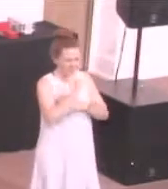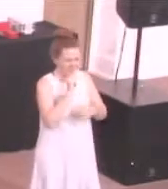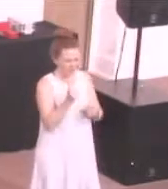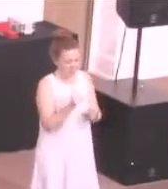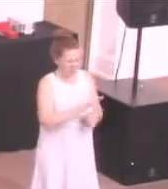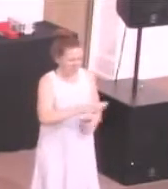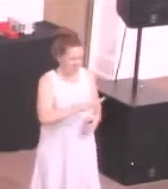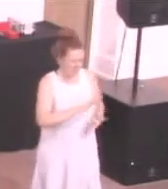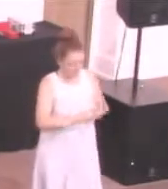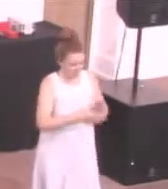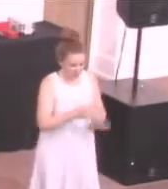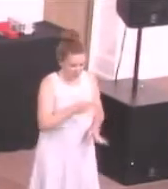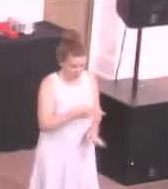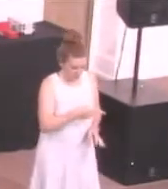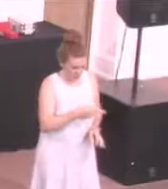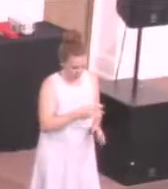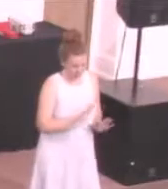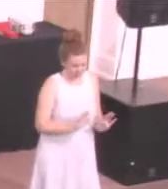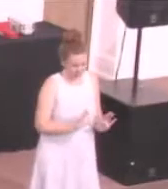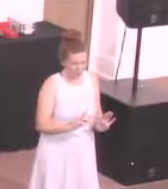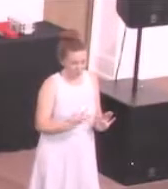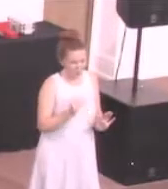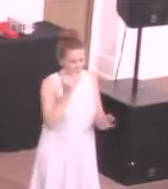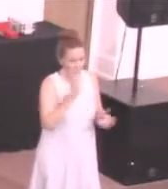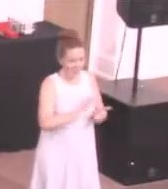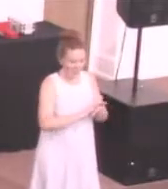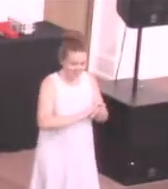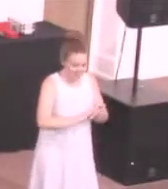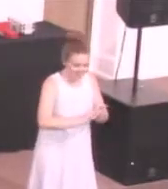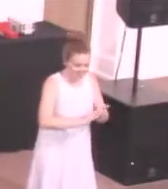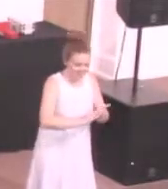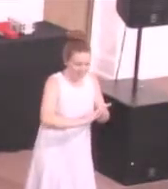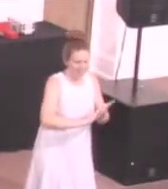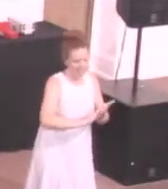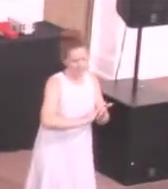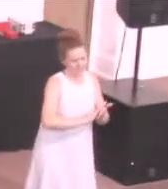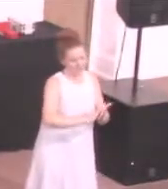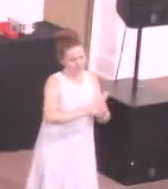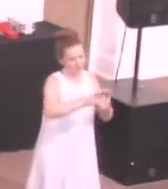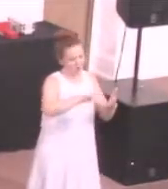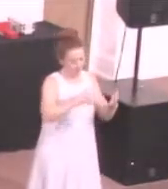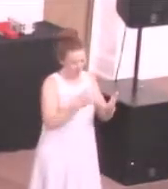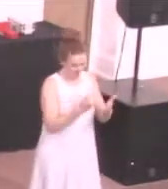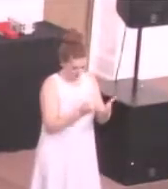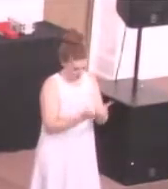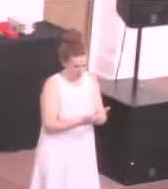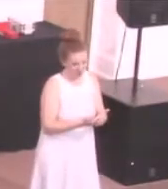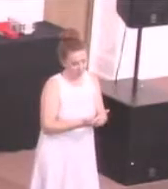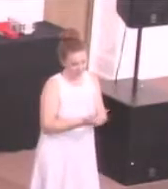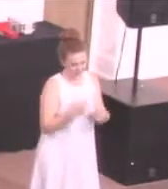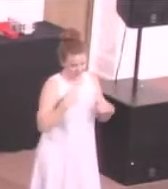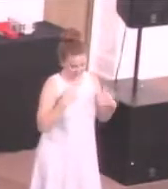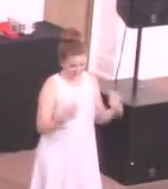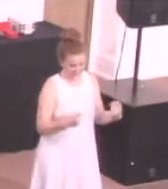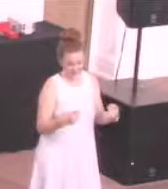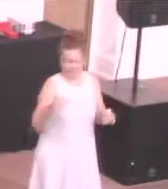He wants to forgive all of you. He wants to cleanse all of your unrighteousness. Amen?